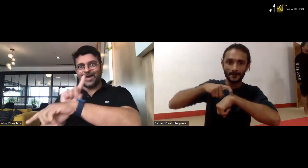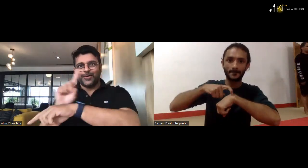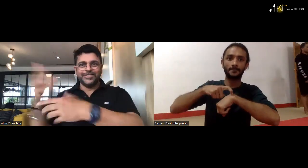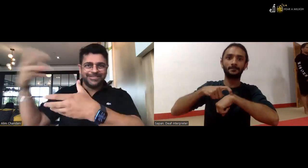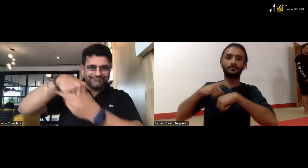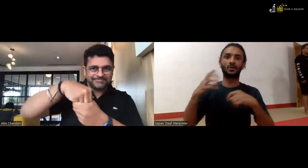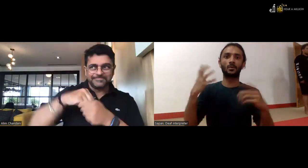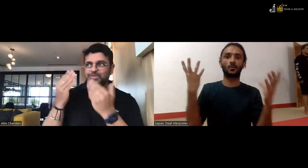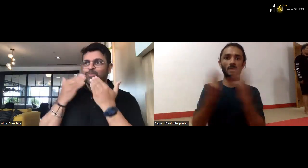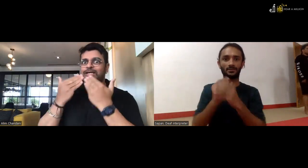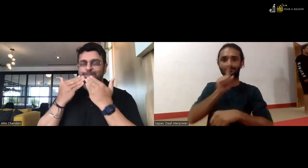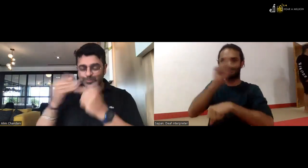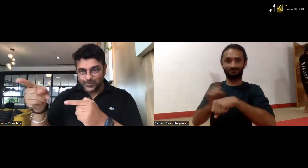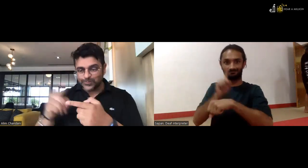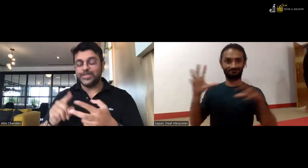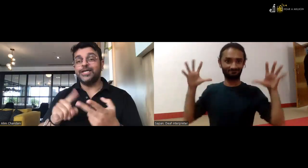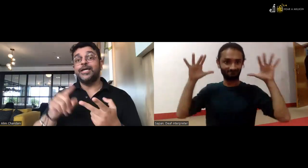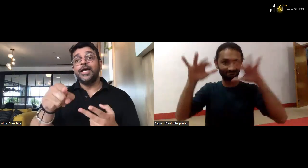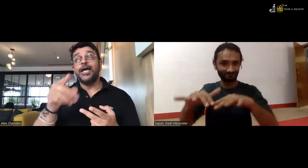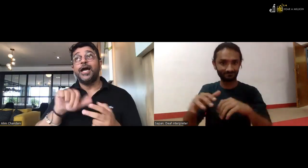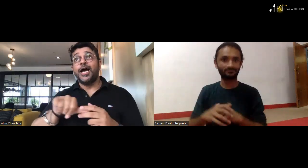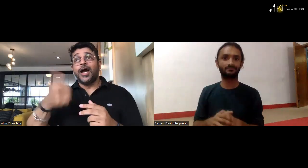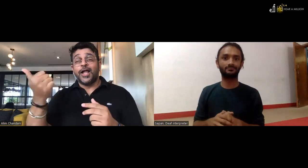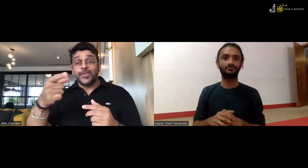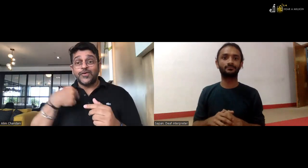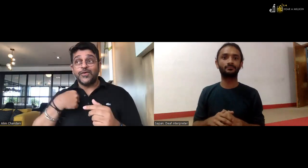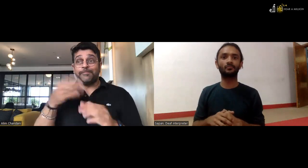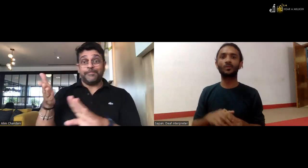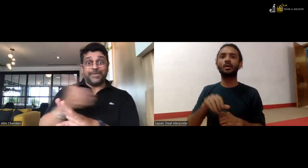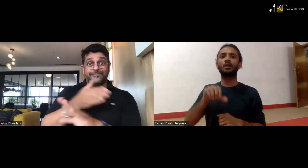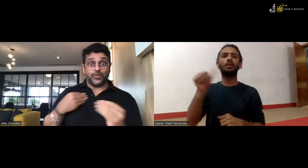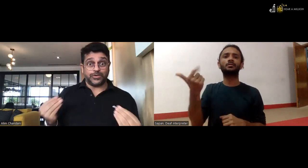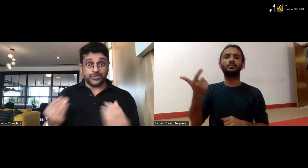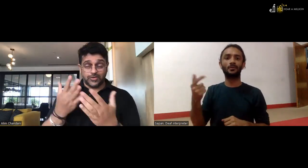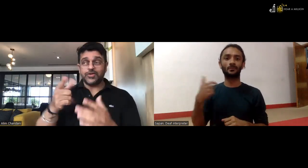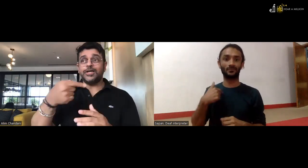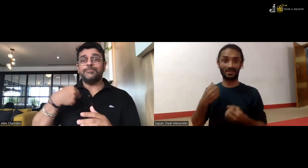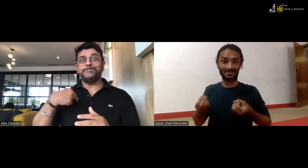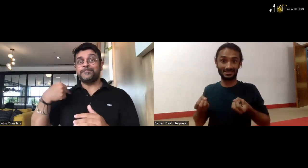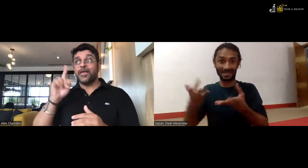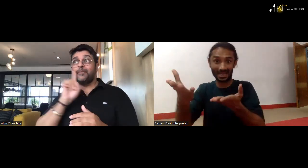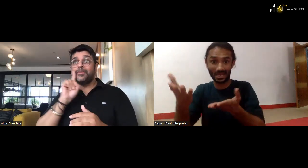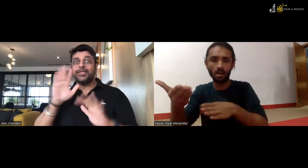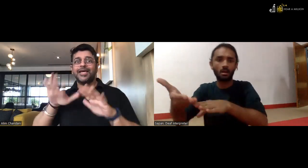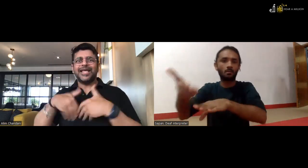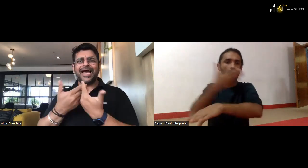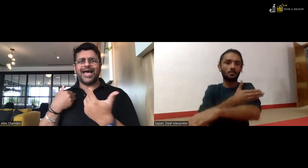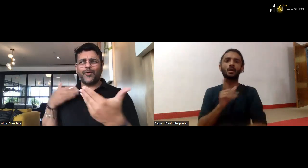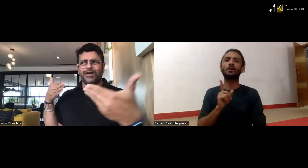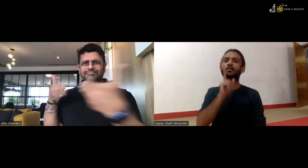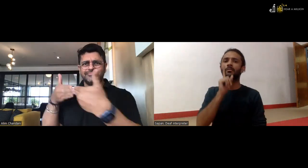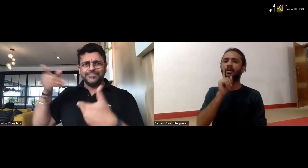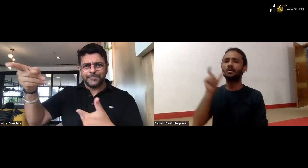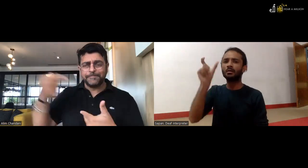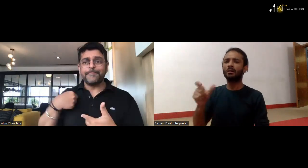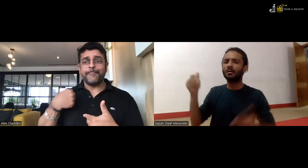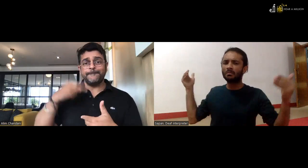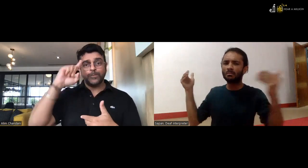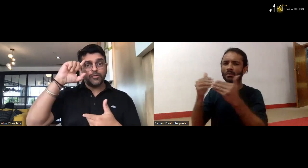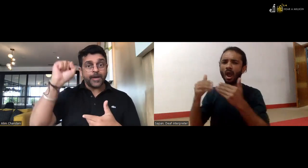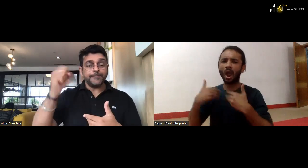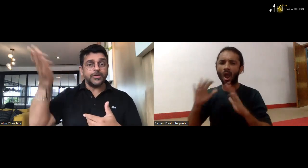been able to come and give his valuable 1 hour to all of us. Before we begin,